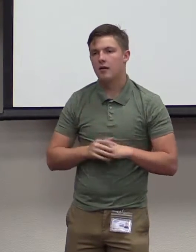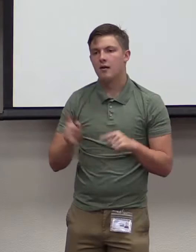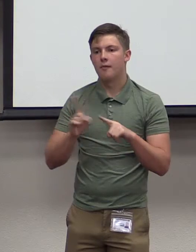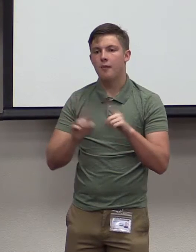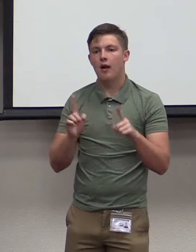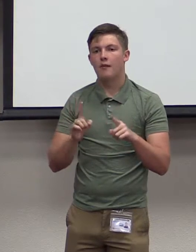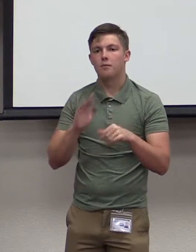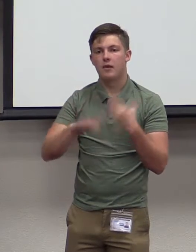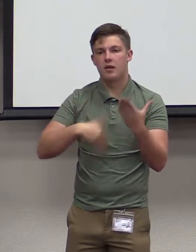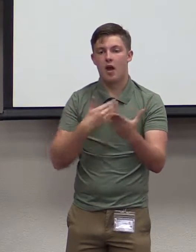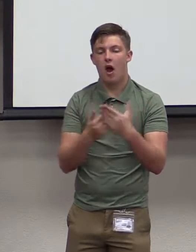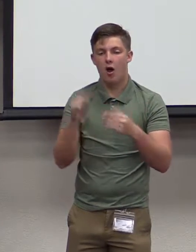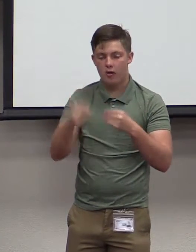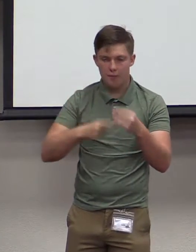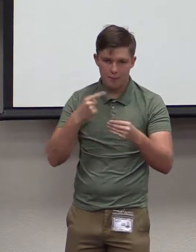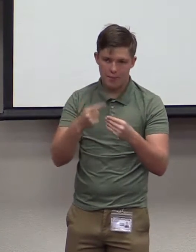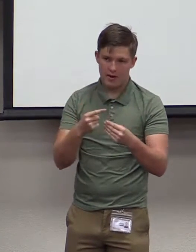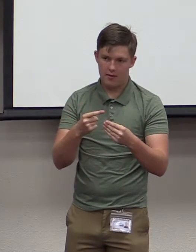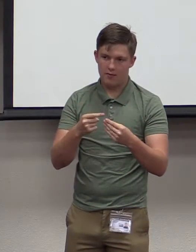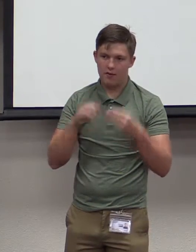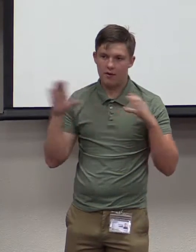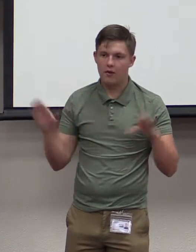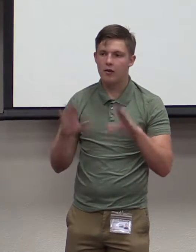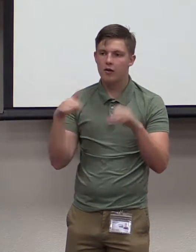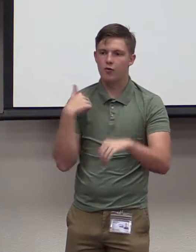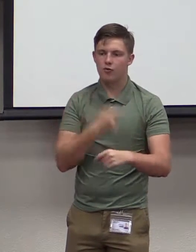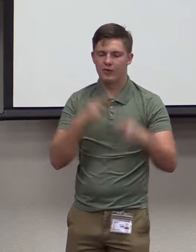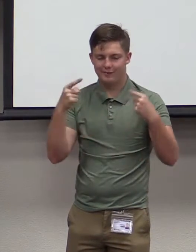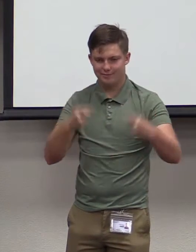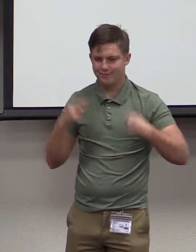about a conduct that we really struggle with.